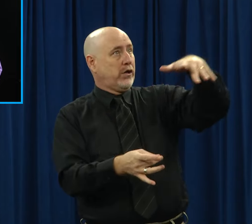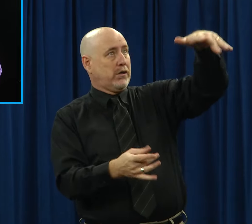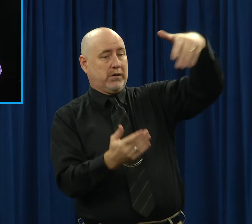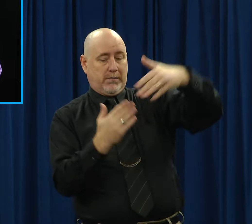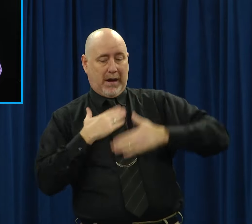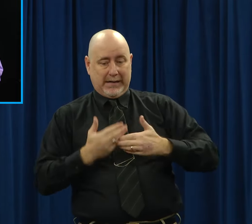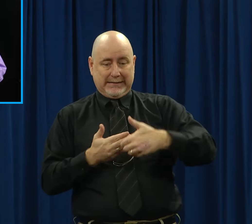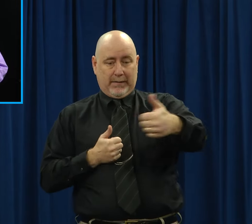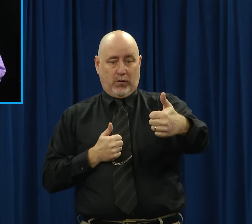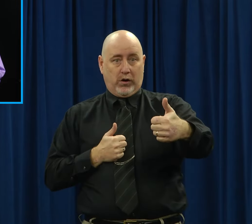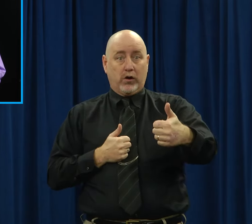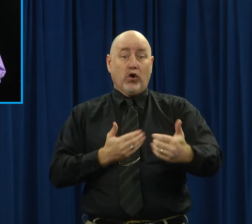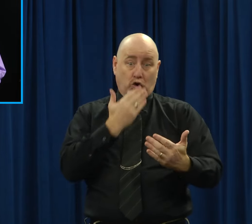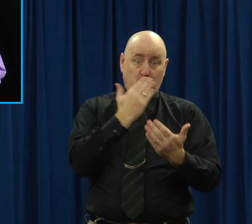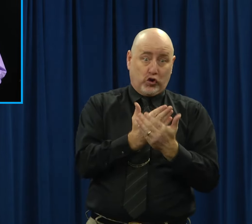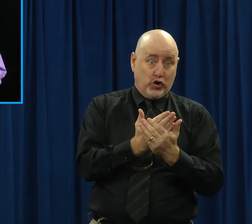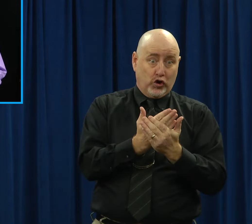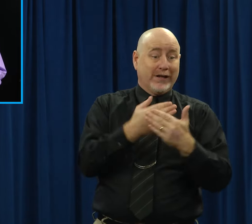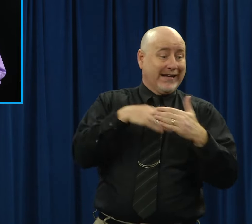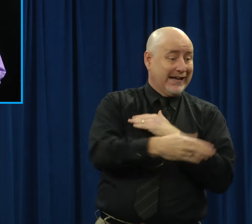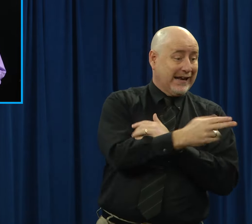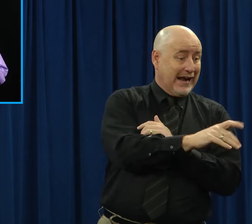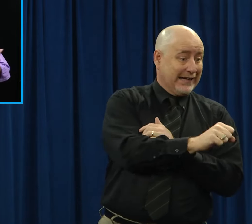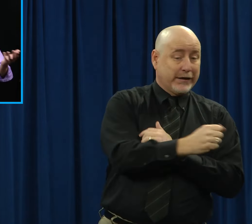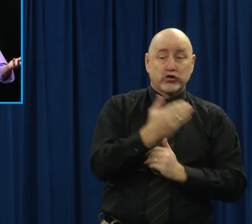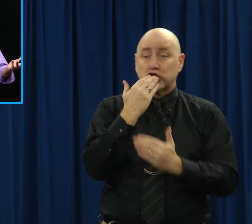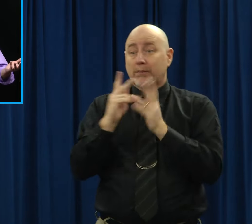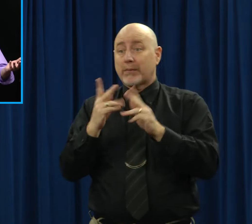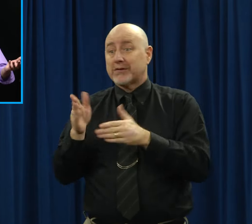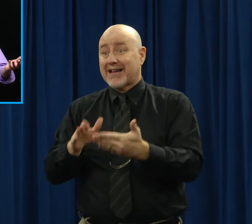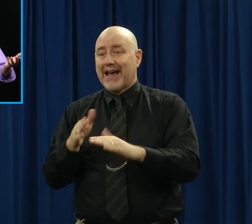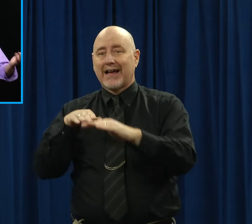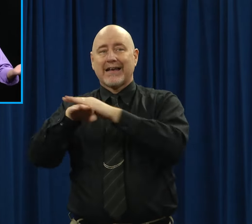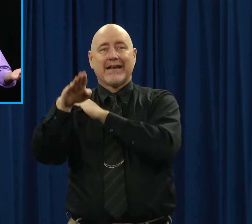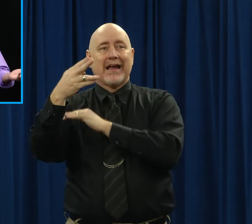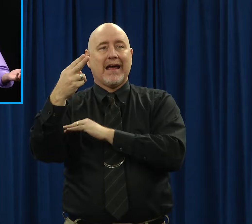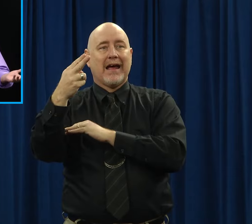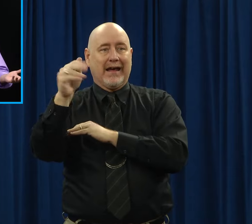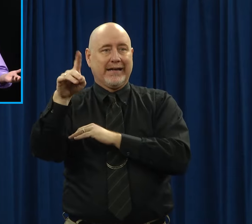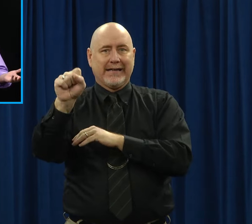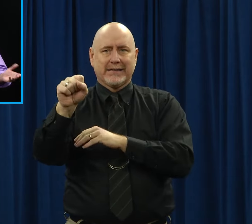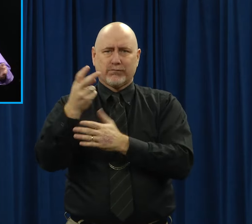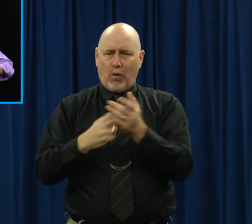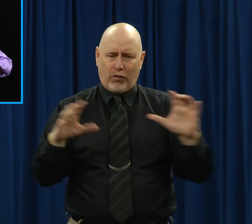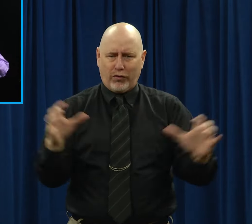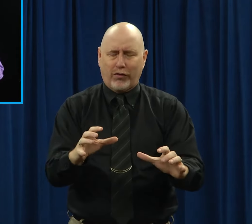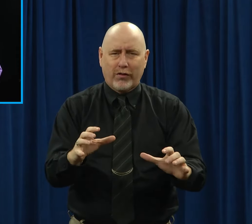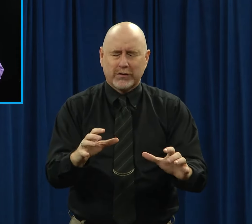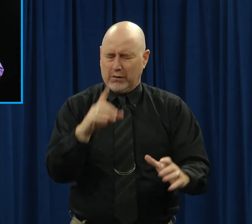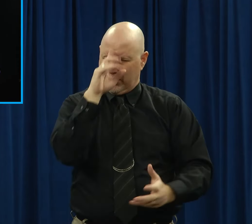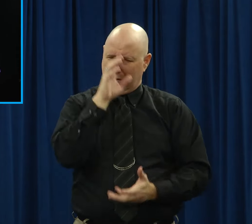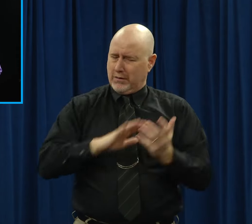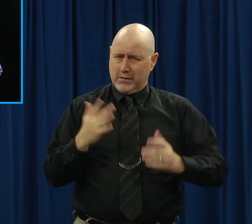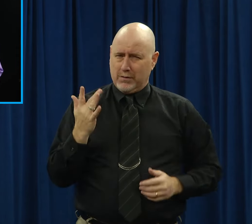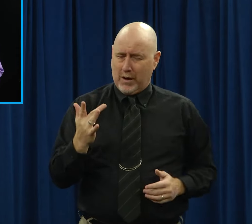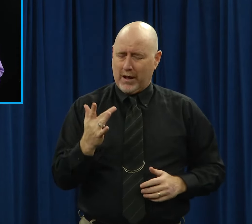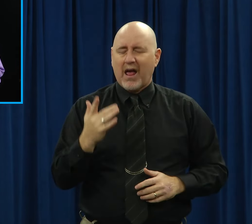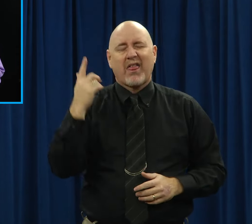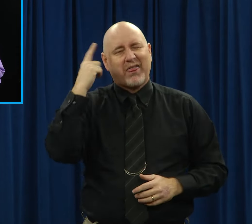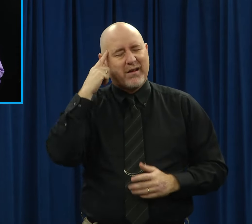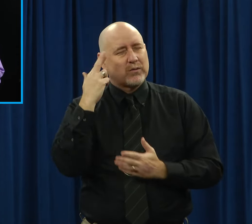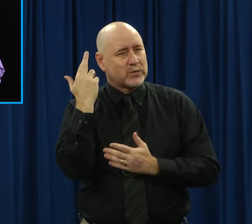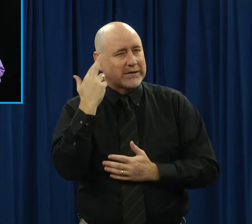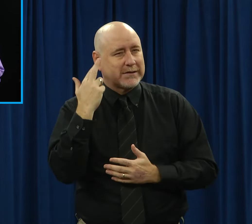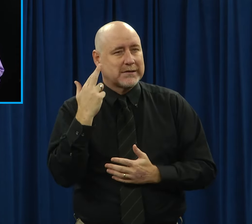disembodied spirits. The good who die go to Hades. The bad who die go to Hades. And I think part of the reason why we're confused